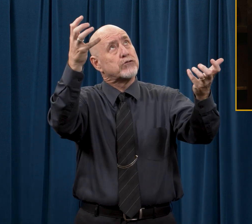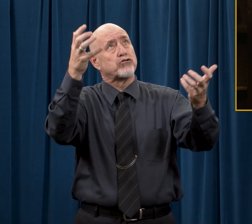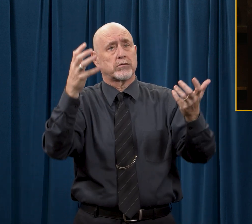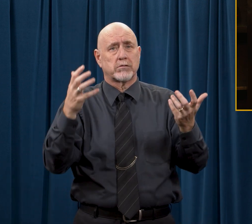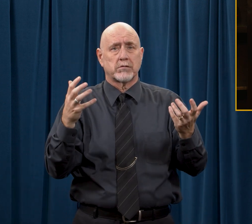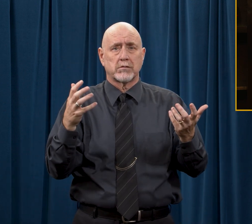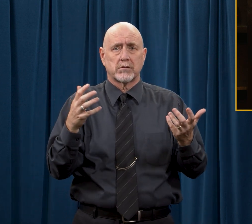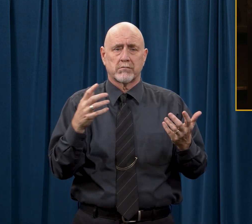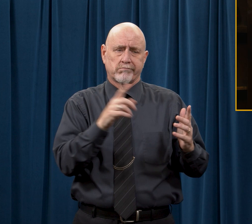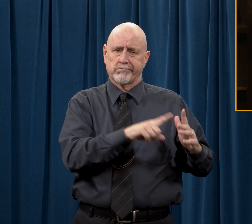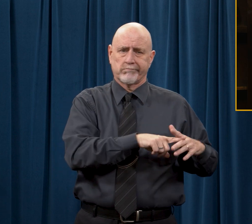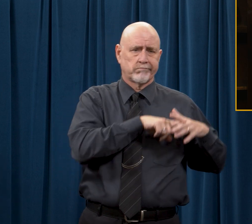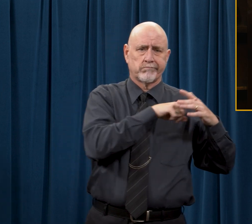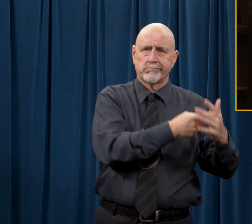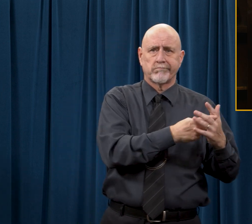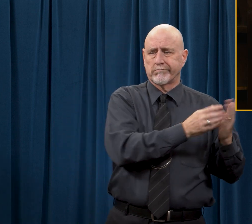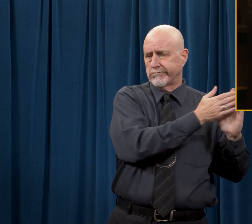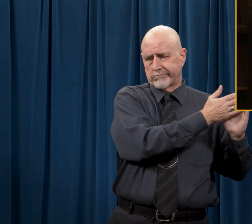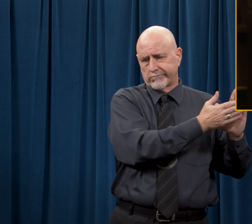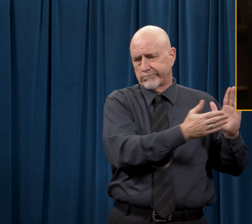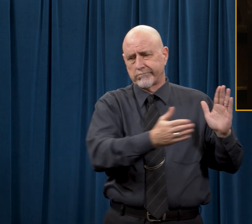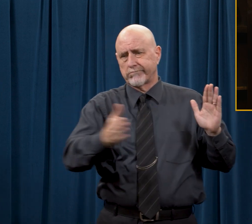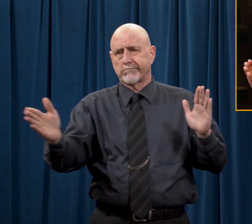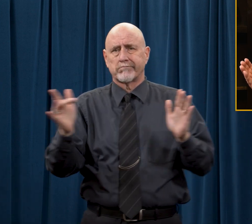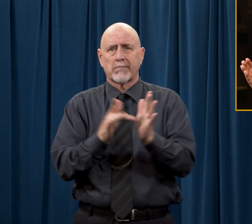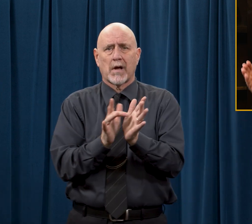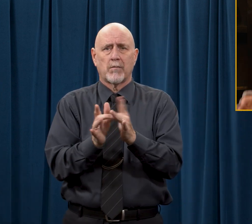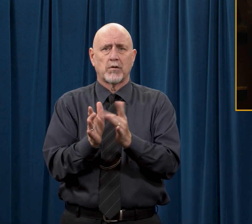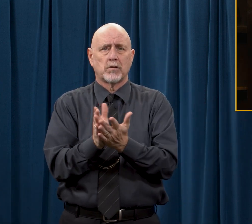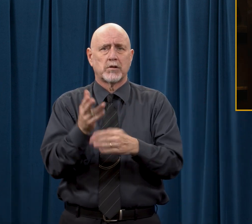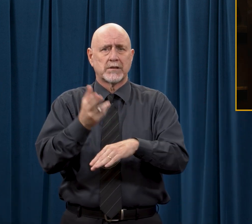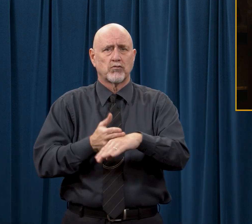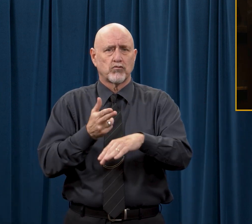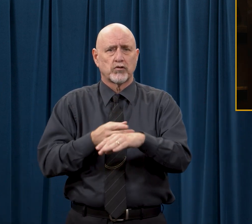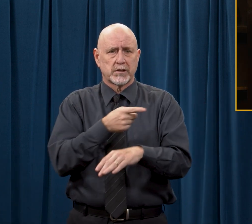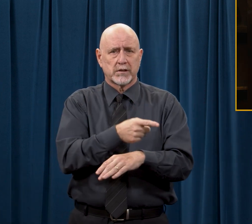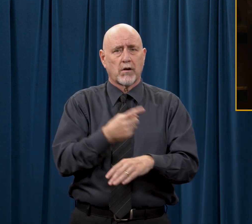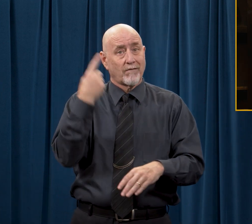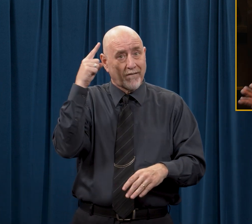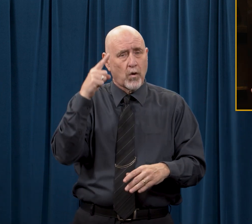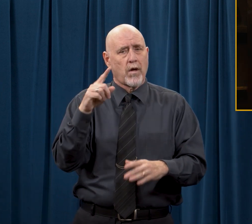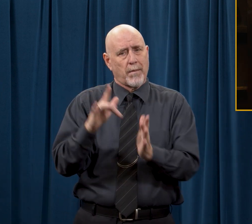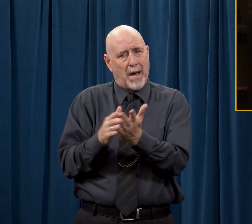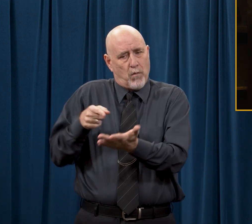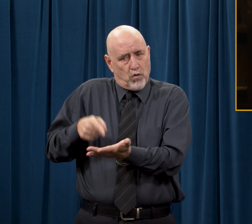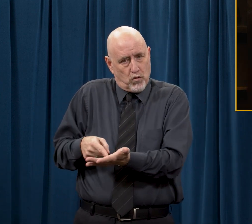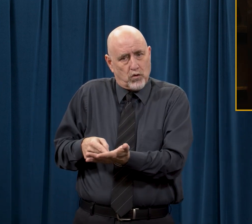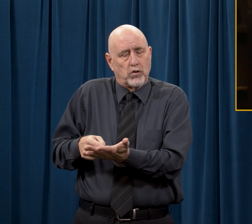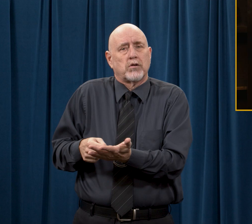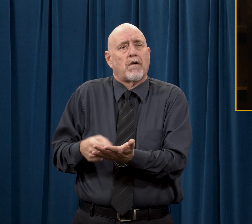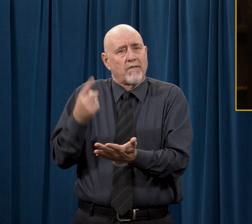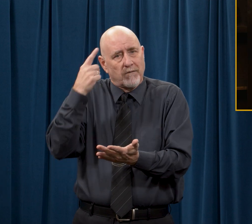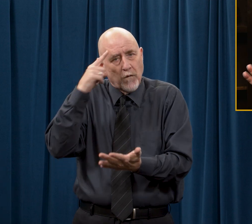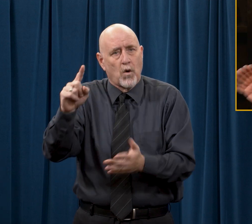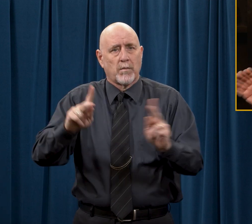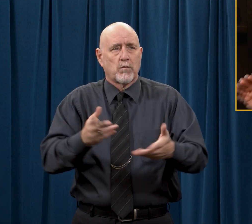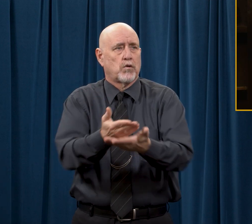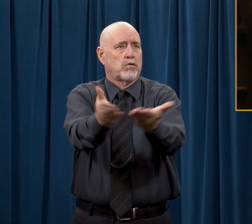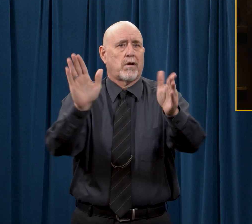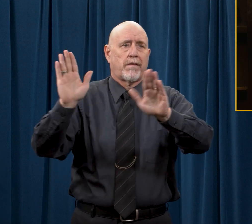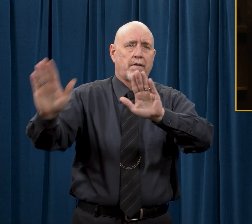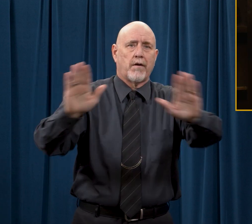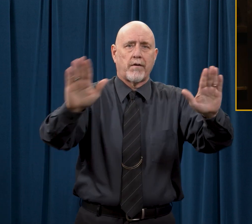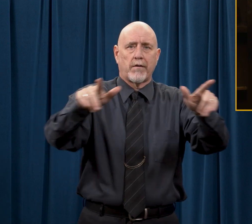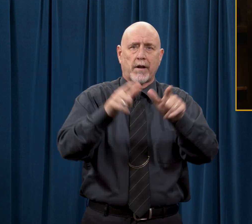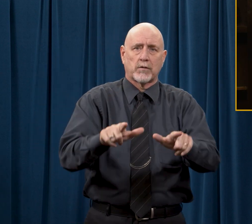that God's intention from throughout biblical history was for the Bible to be that